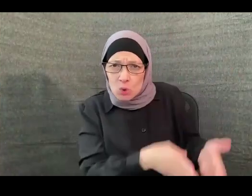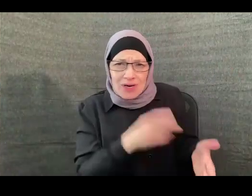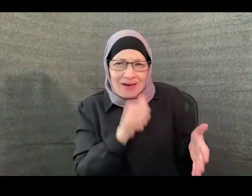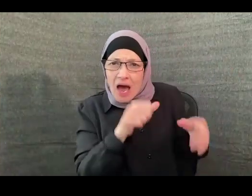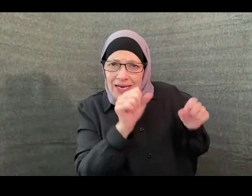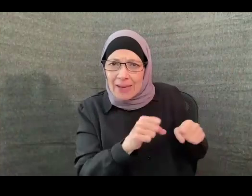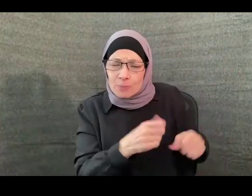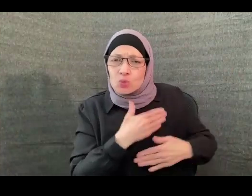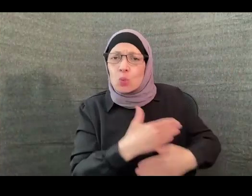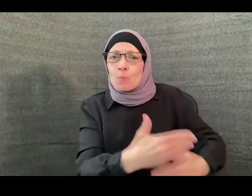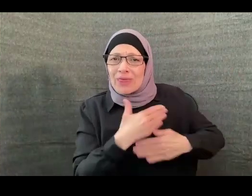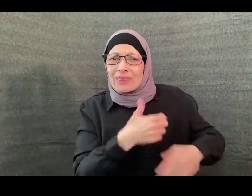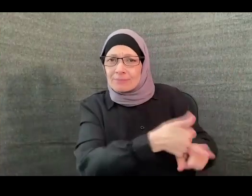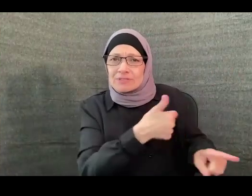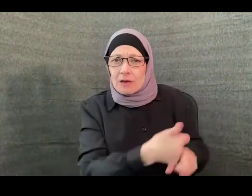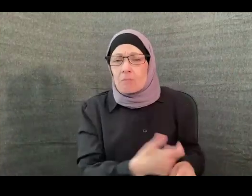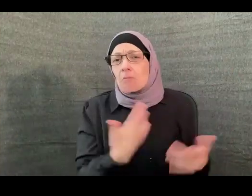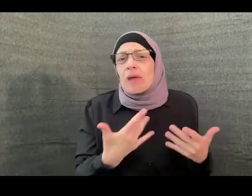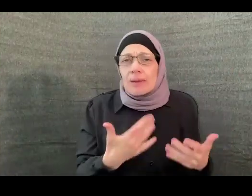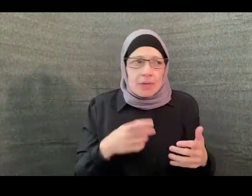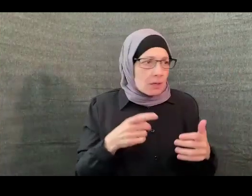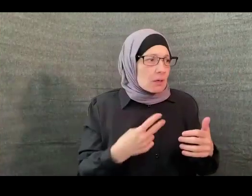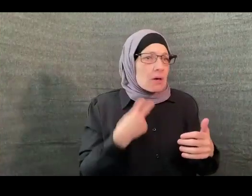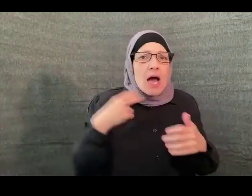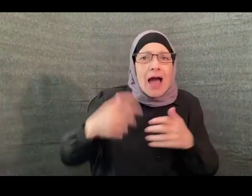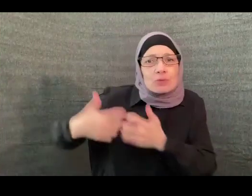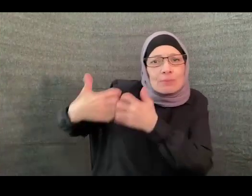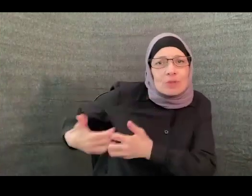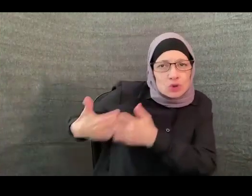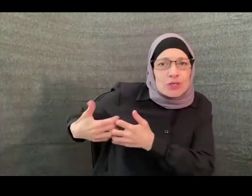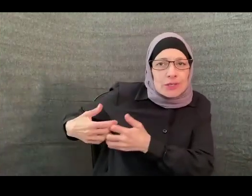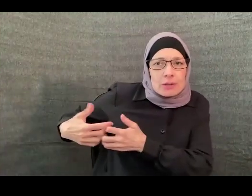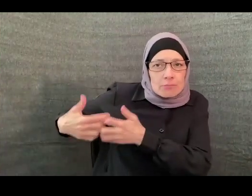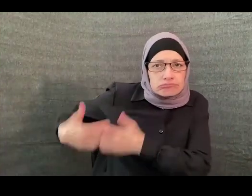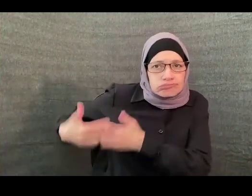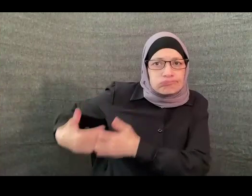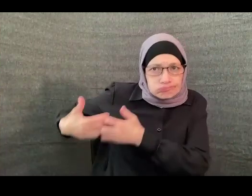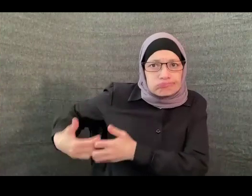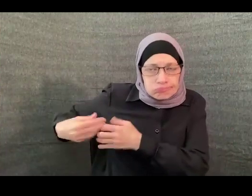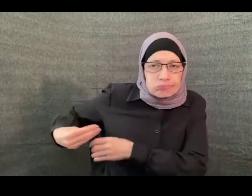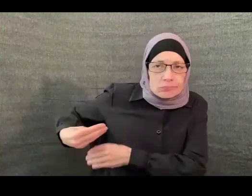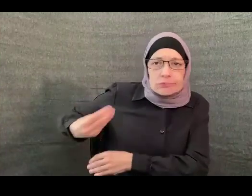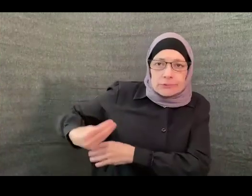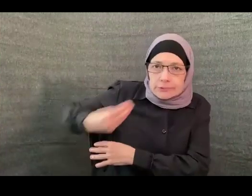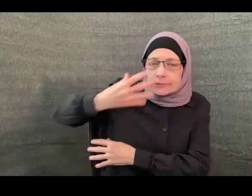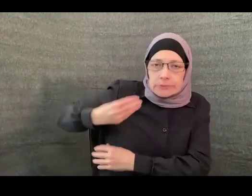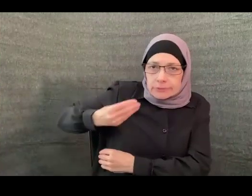He would need a pump, a machine, to give them oxygen they need.